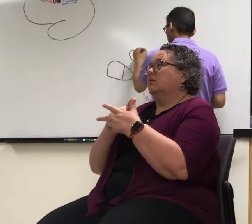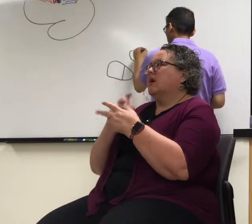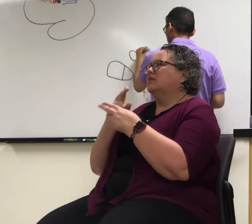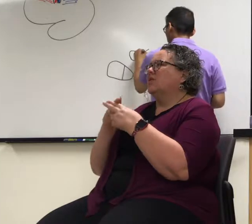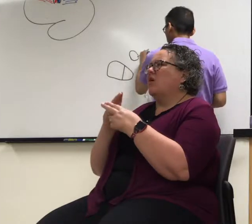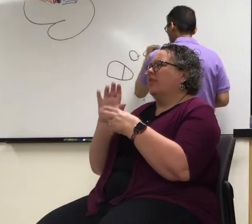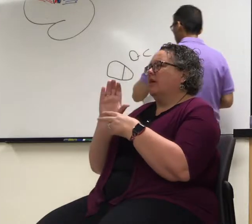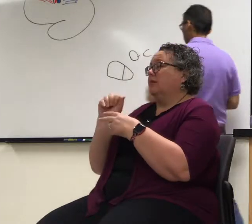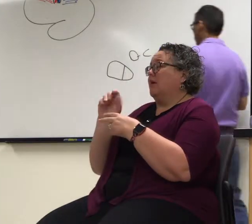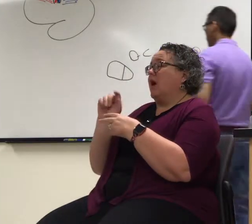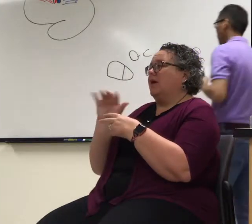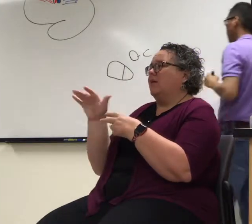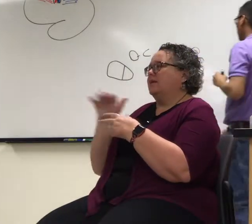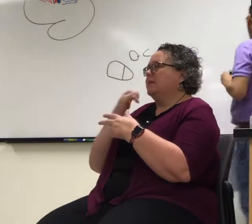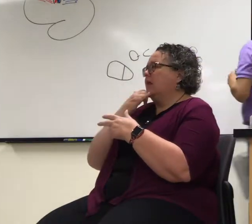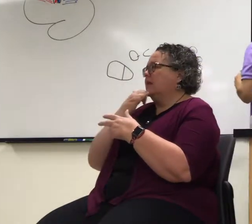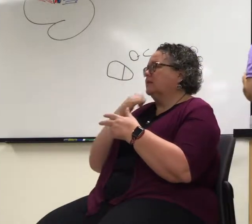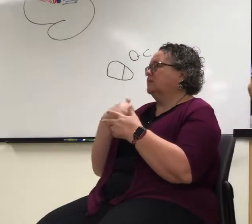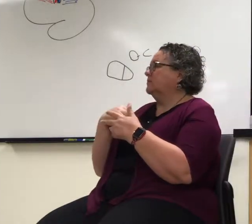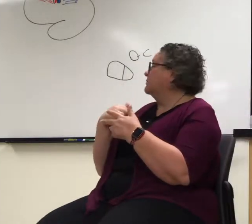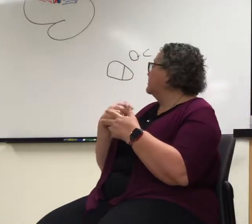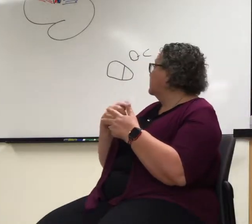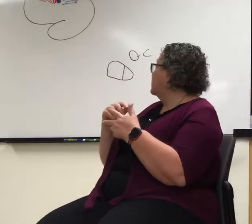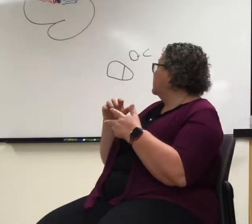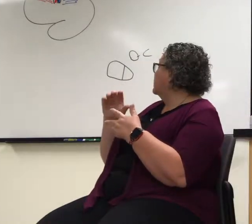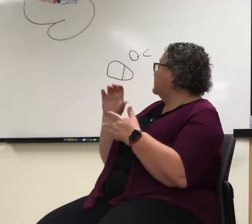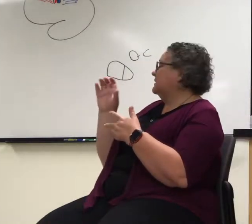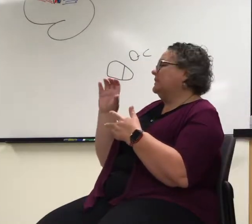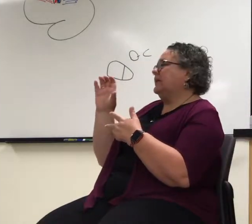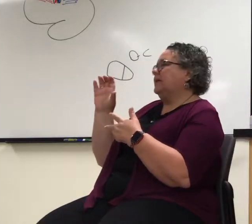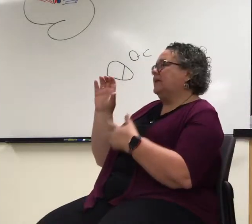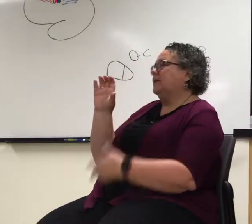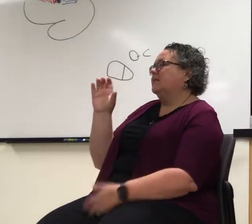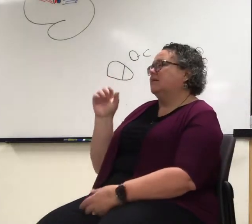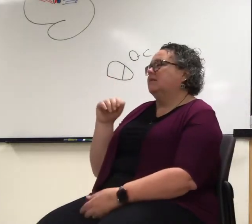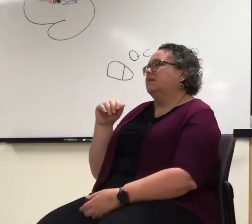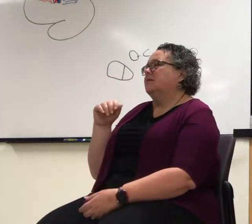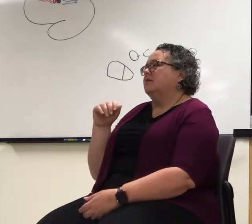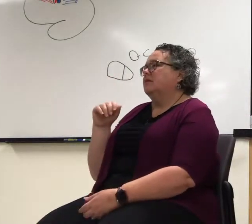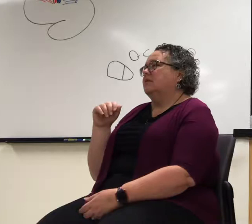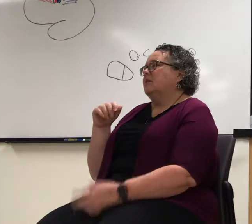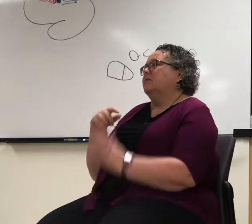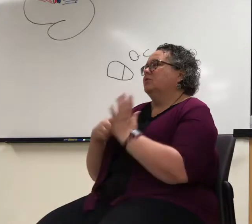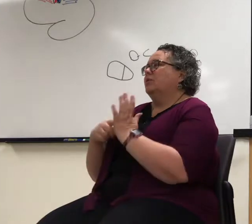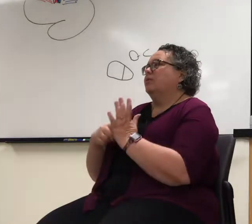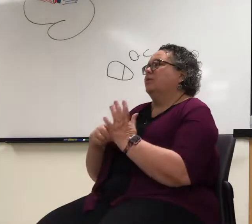okay, that's C for caudate. So this is the basal ganglia.